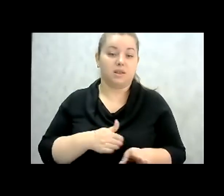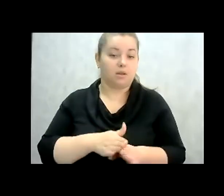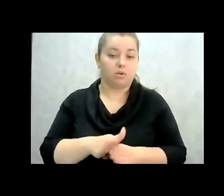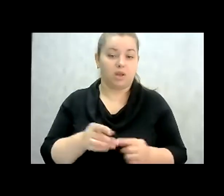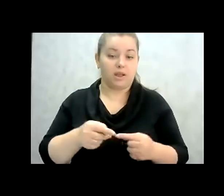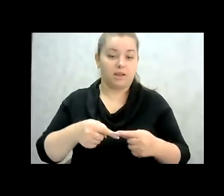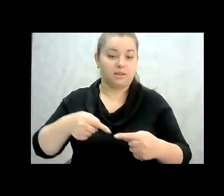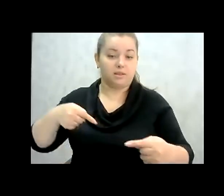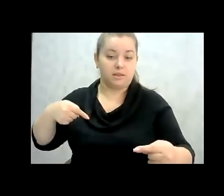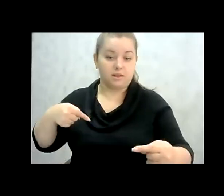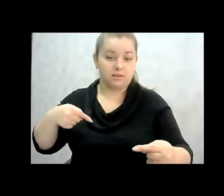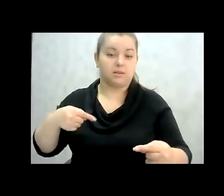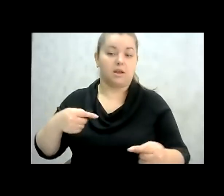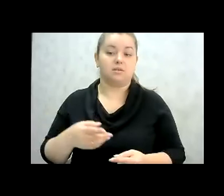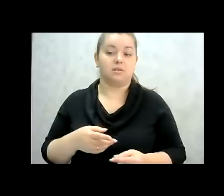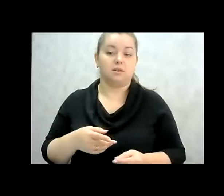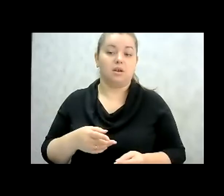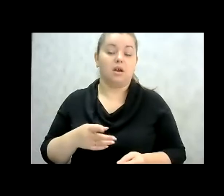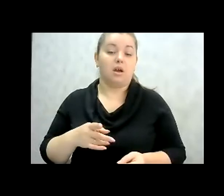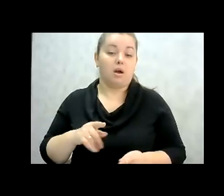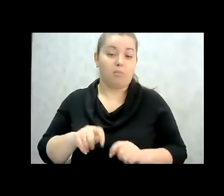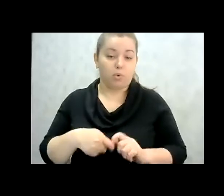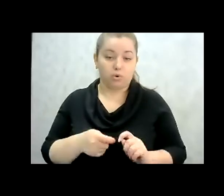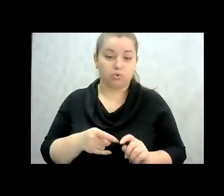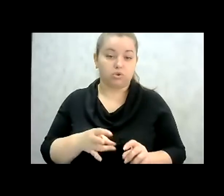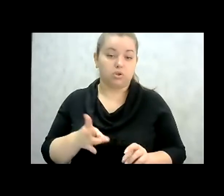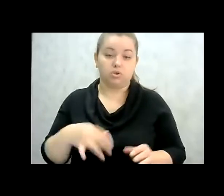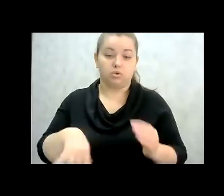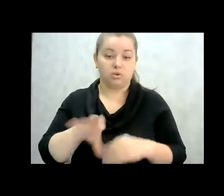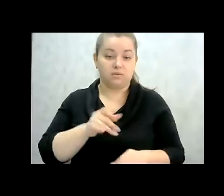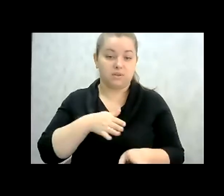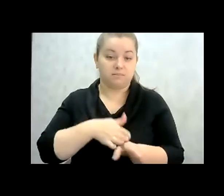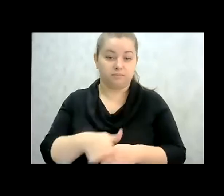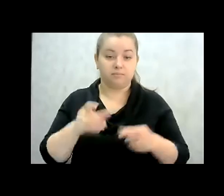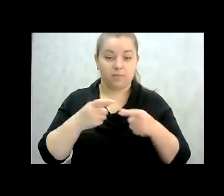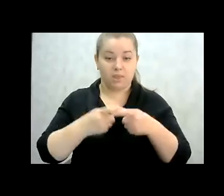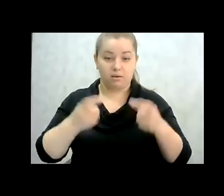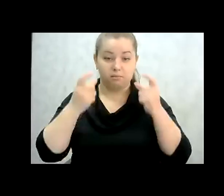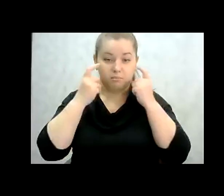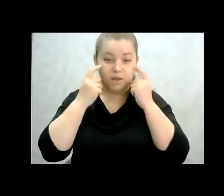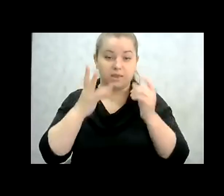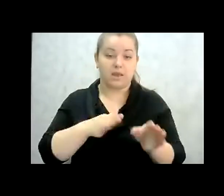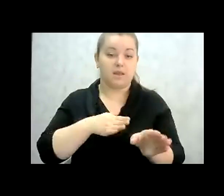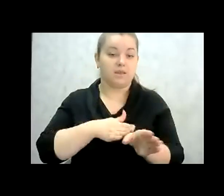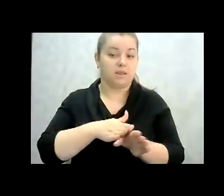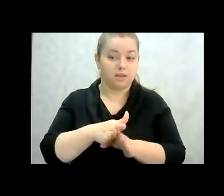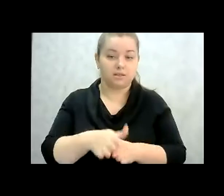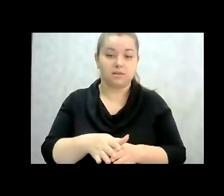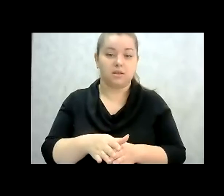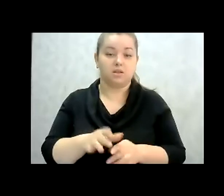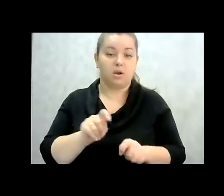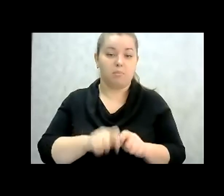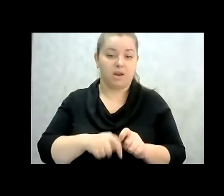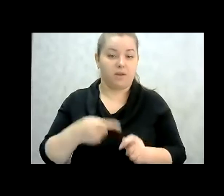Social distancing was not always observed, and our observers noted that not all voters were wearing